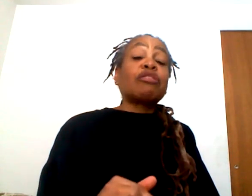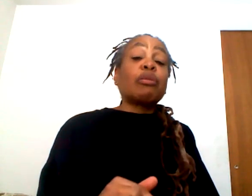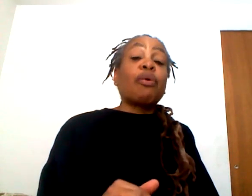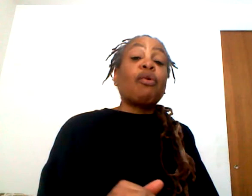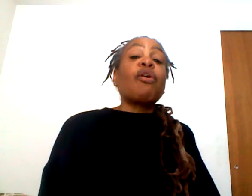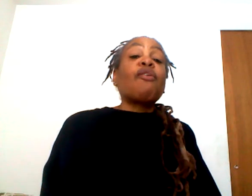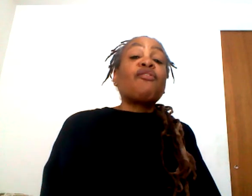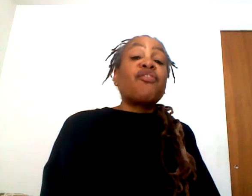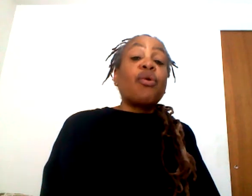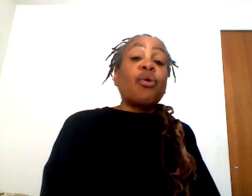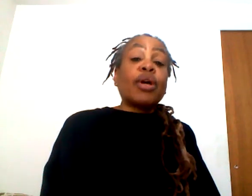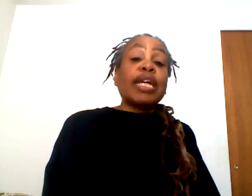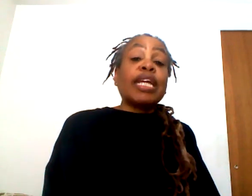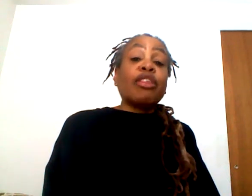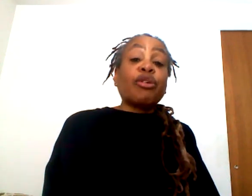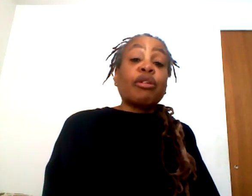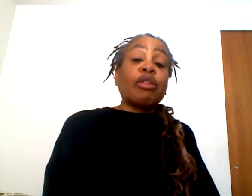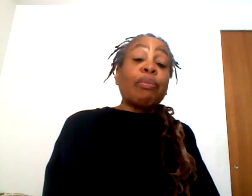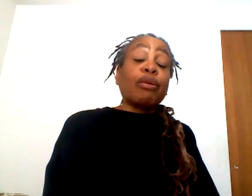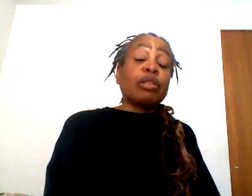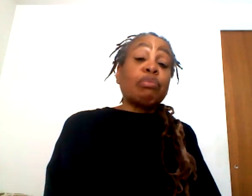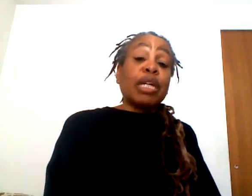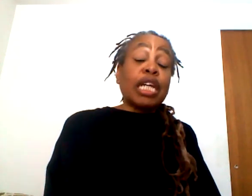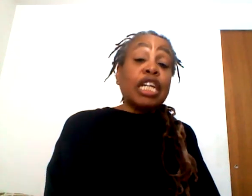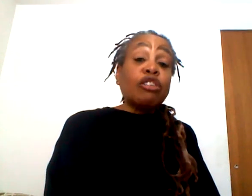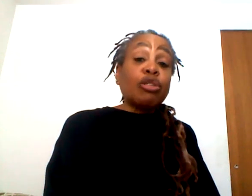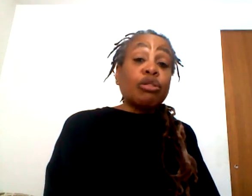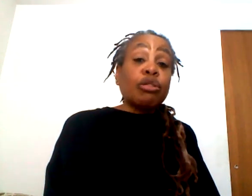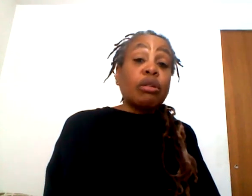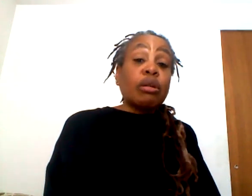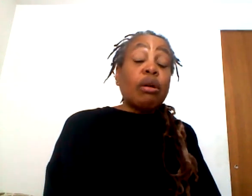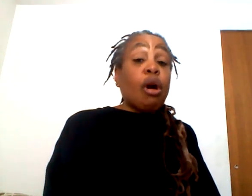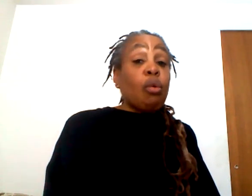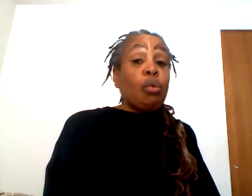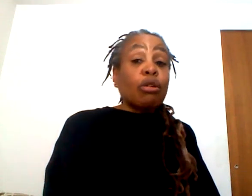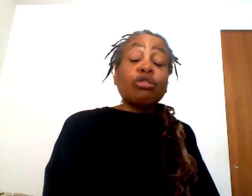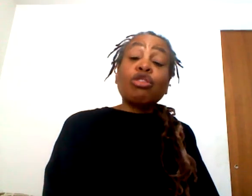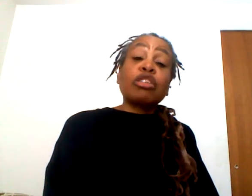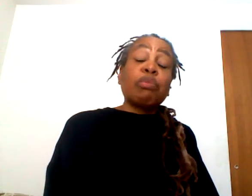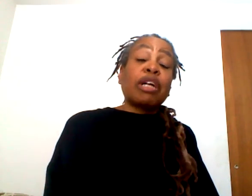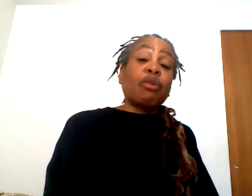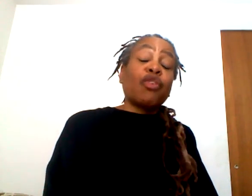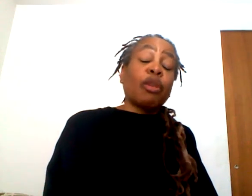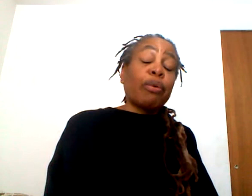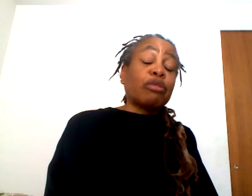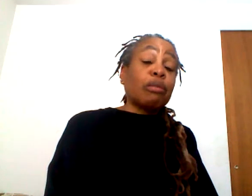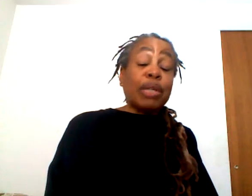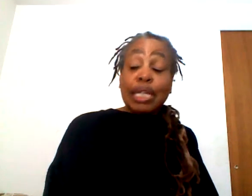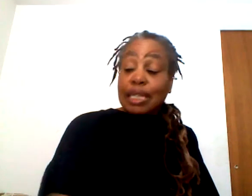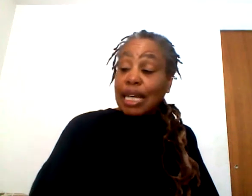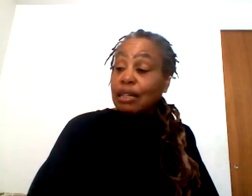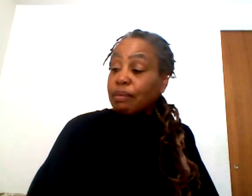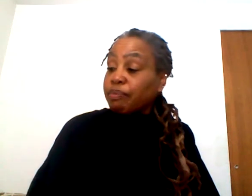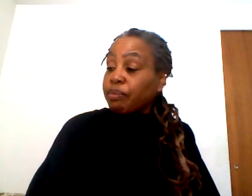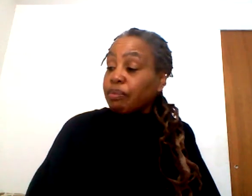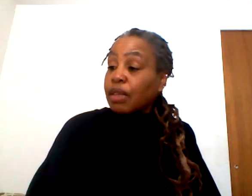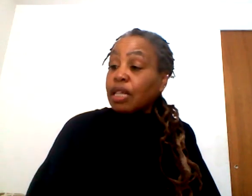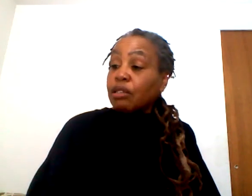responsible for either the person being injured, or worse, you're responsible for the person being dead. Let's look